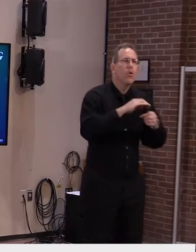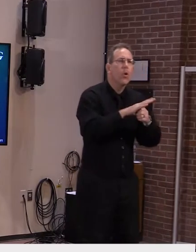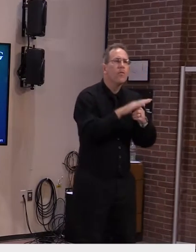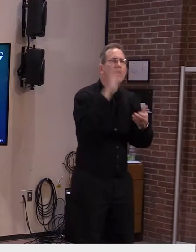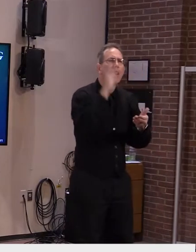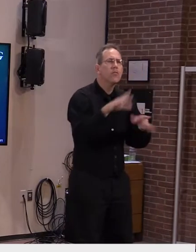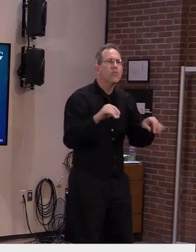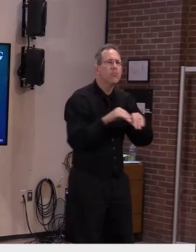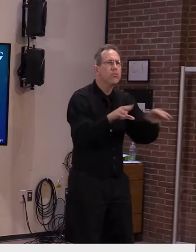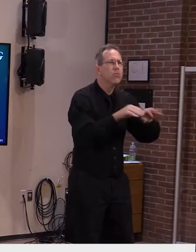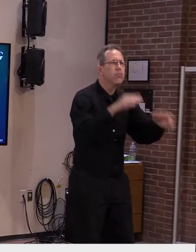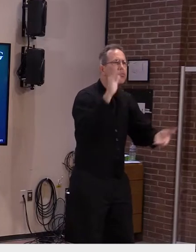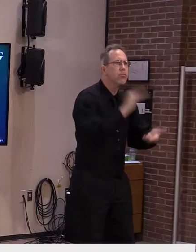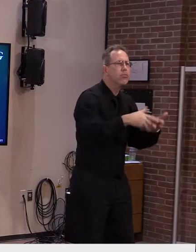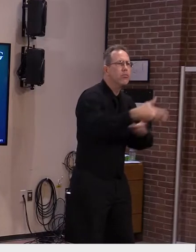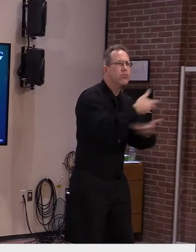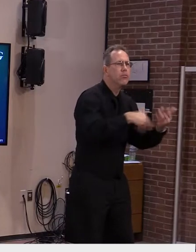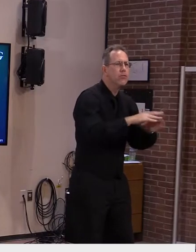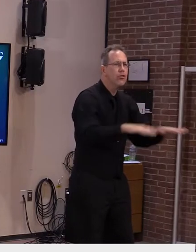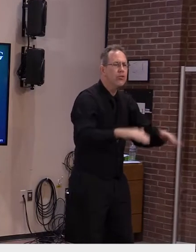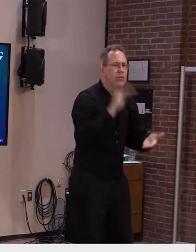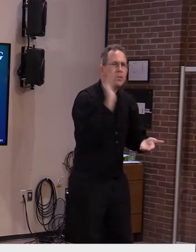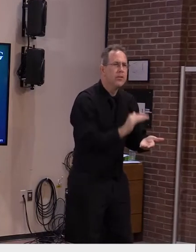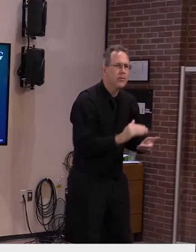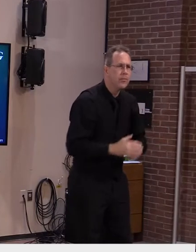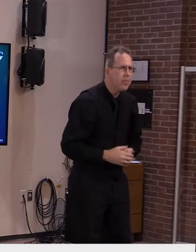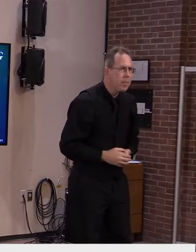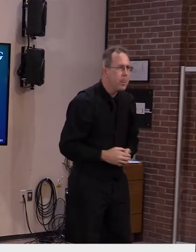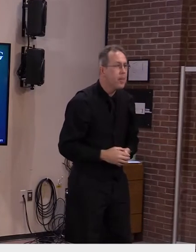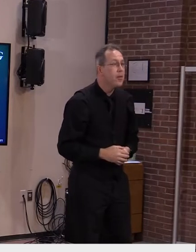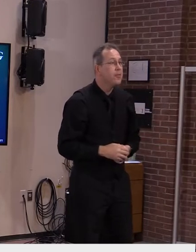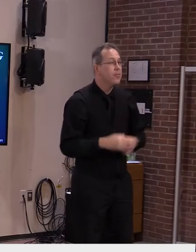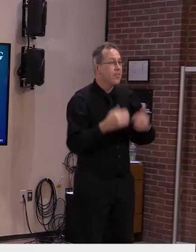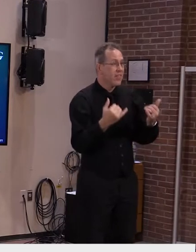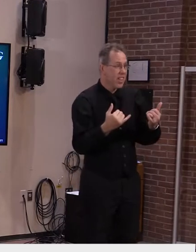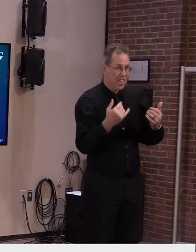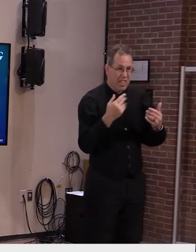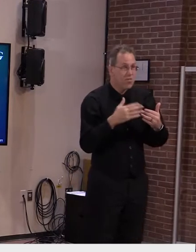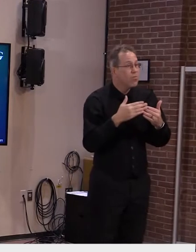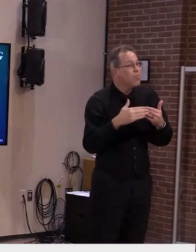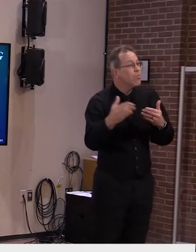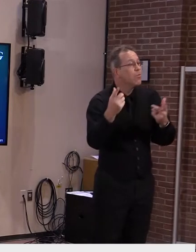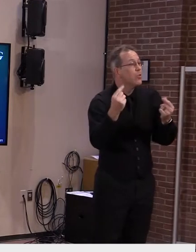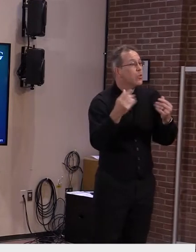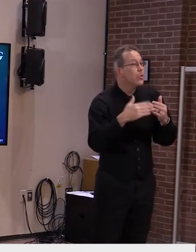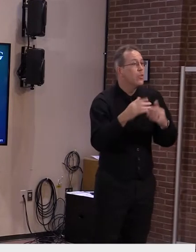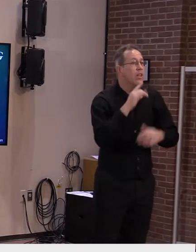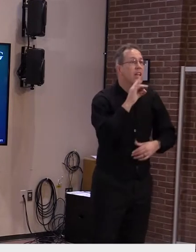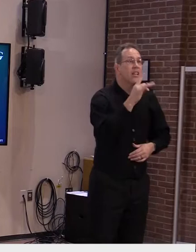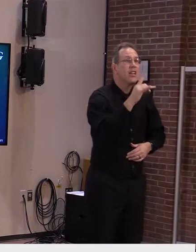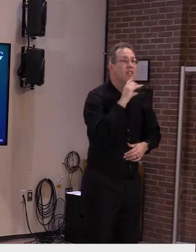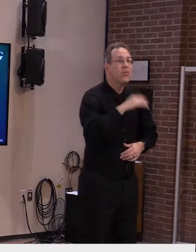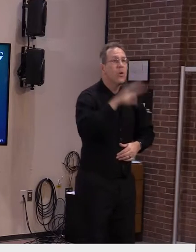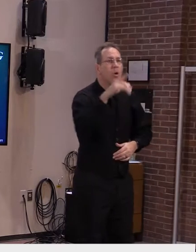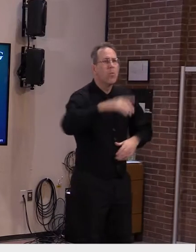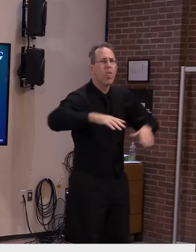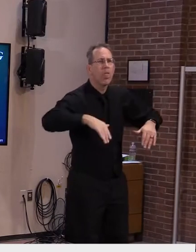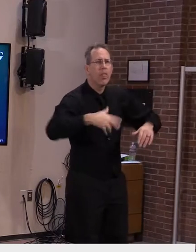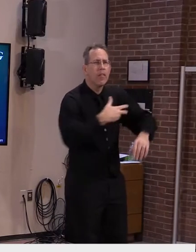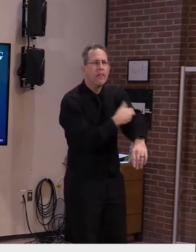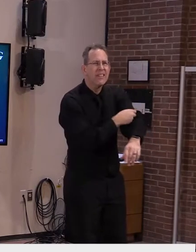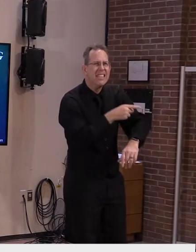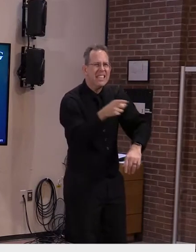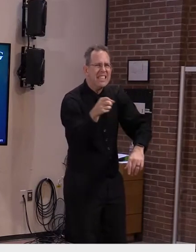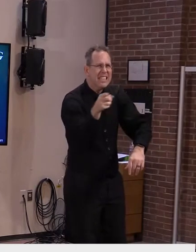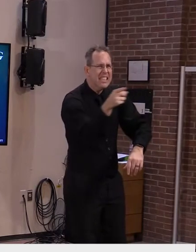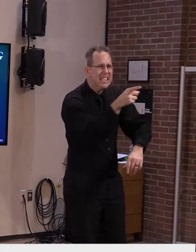group. Now, everyone 18 and older is eligible. Again, if you have time to protect yourself,